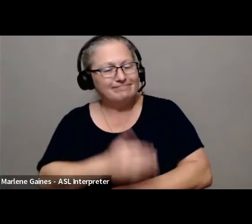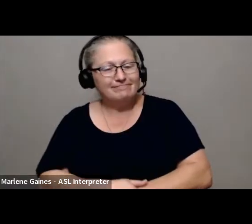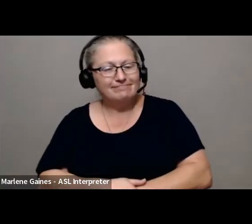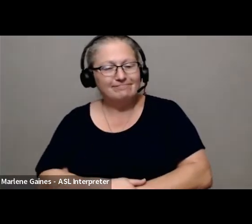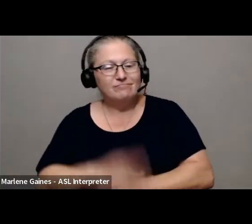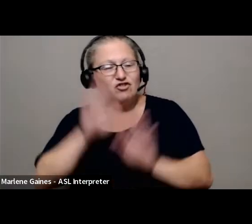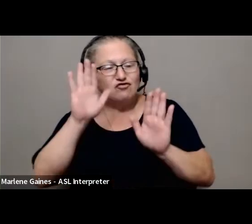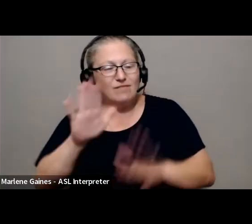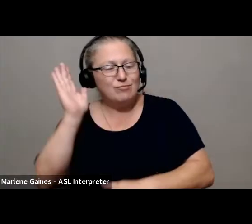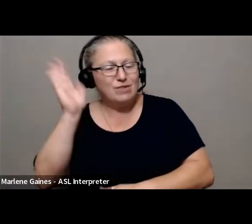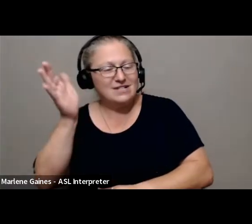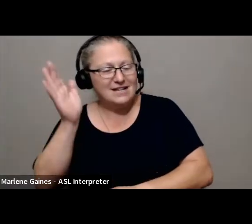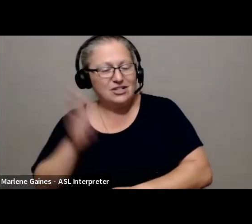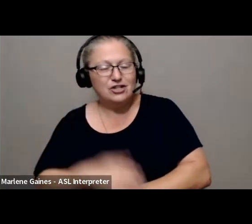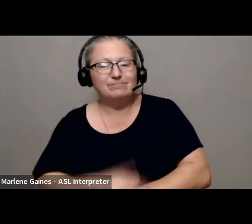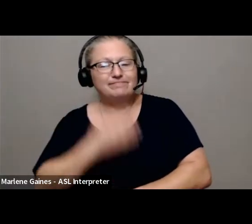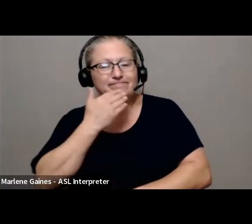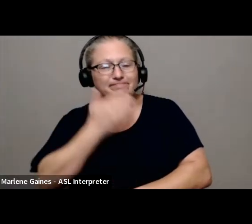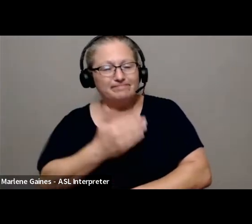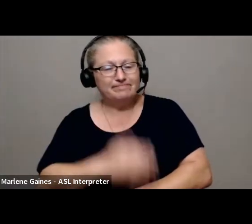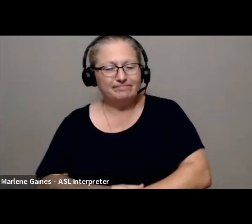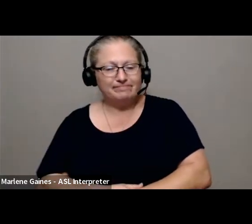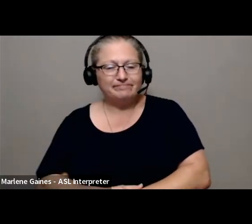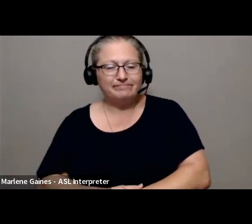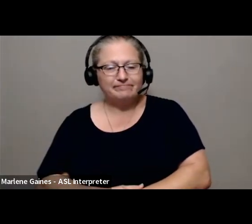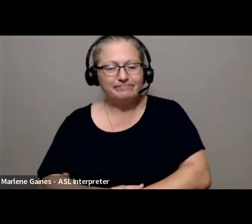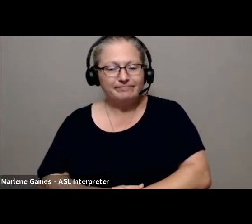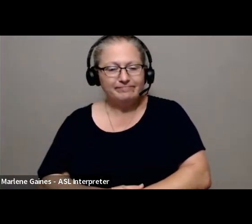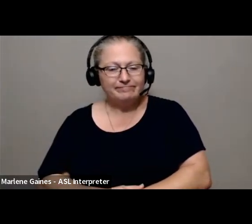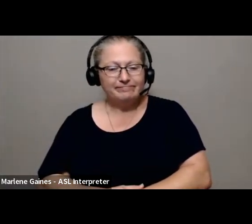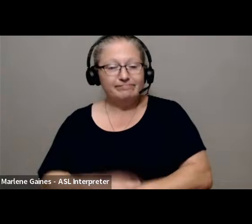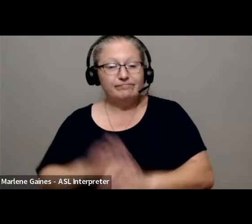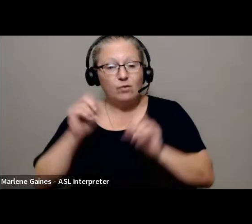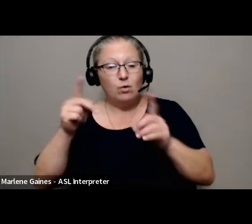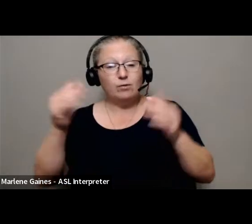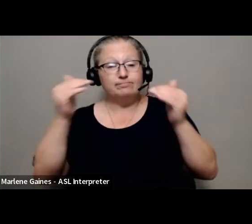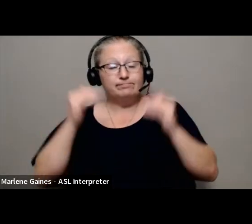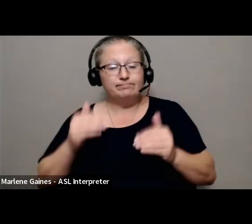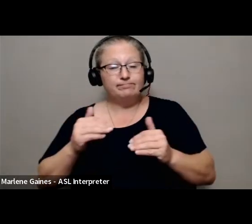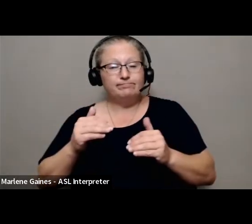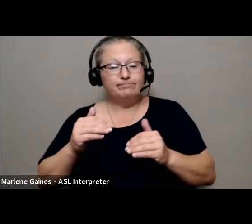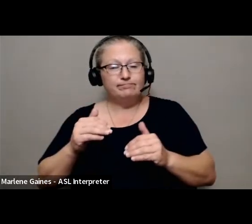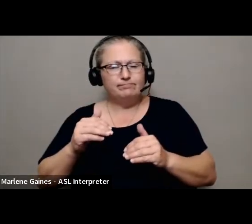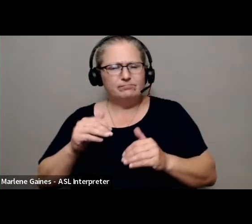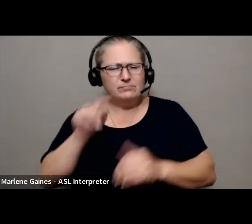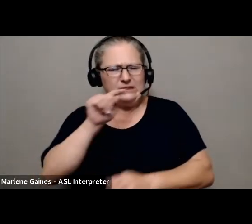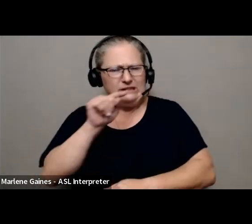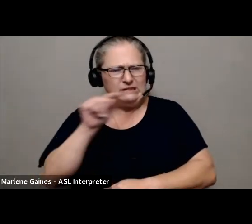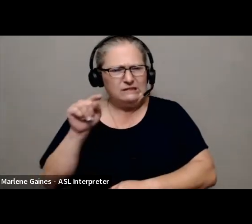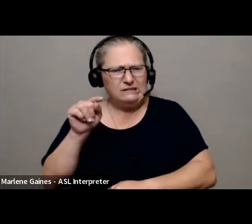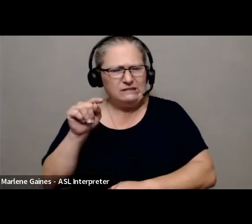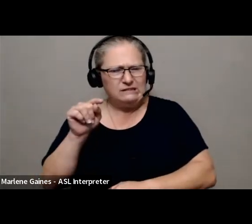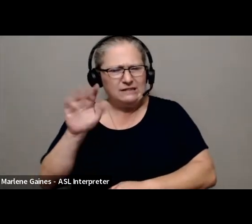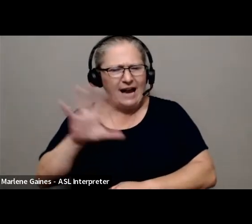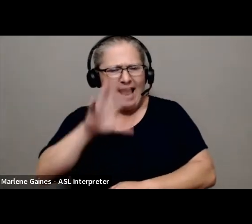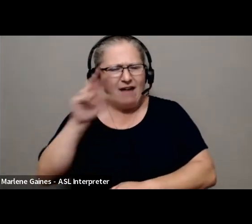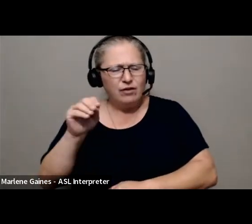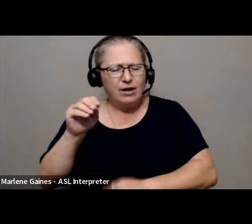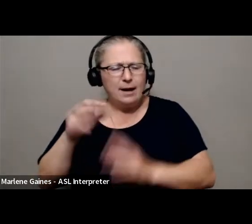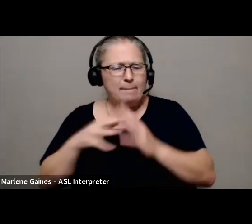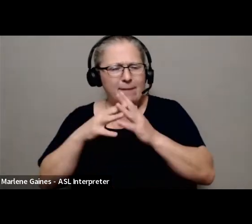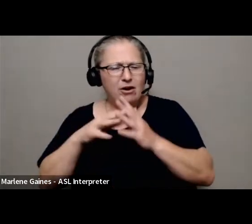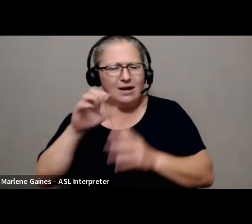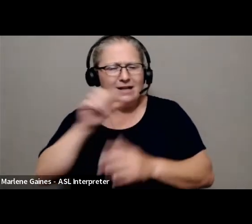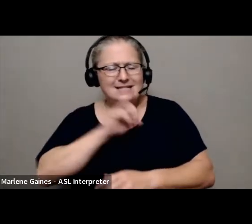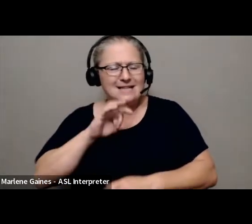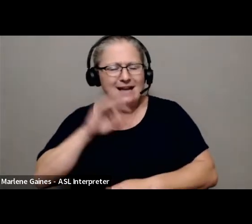Great presentation. Thanks. Thank you. Okay, going on to NWIS grant, African American Staff Affinity